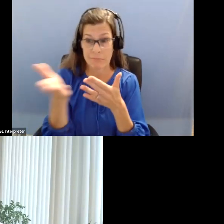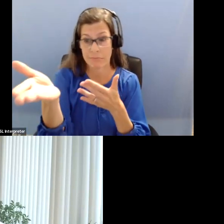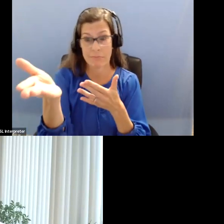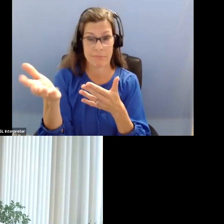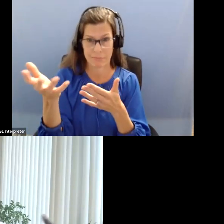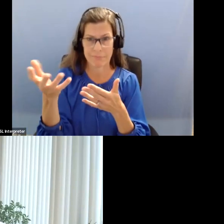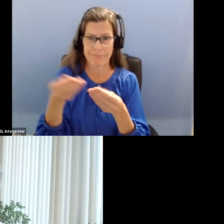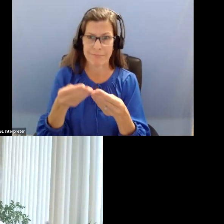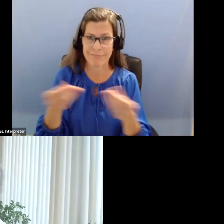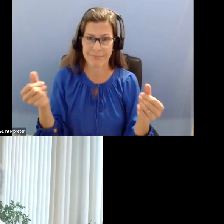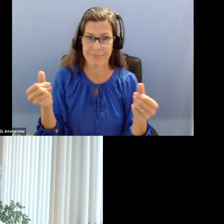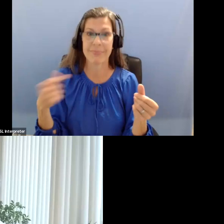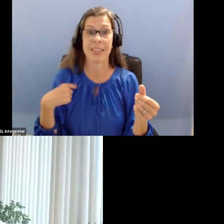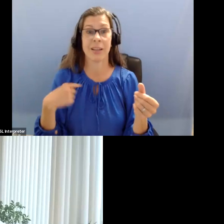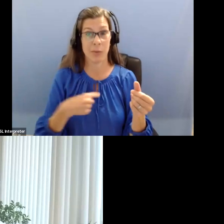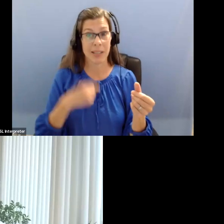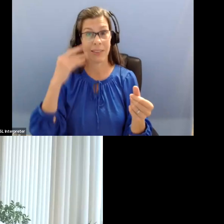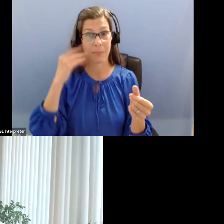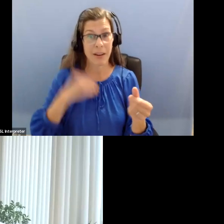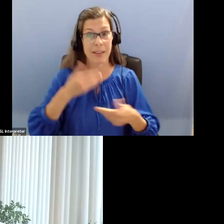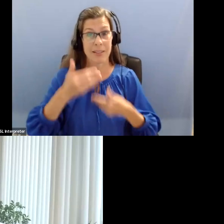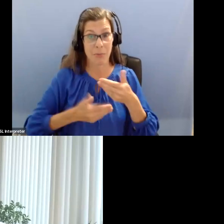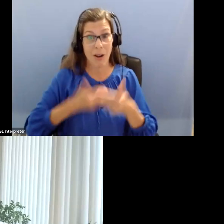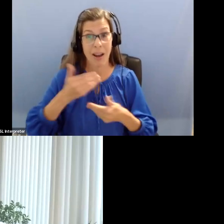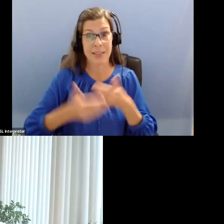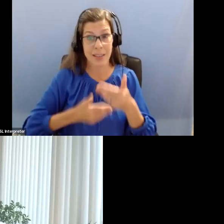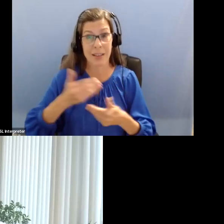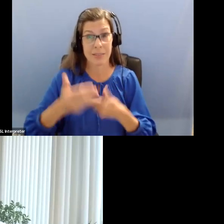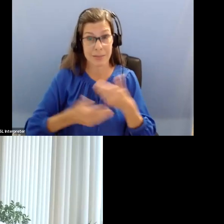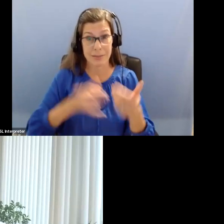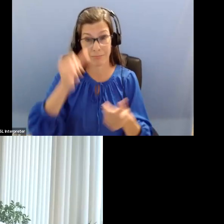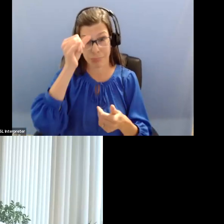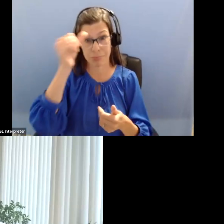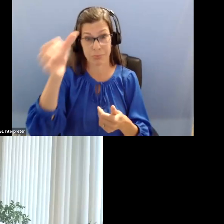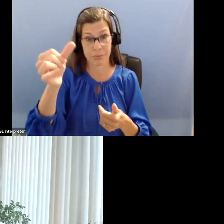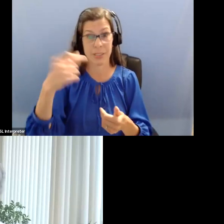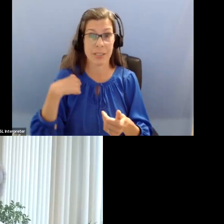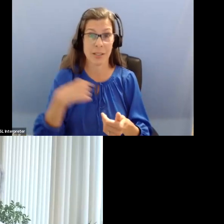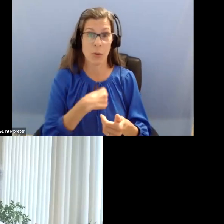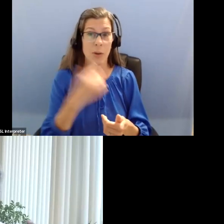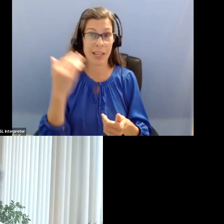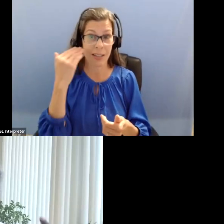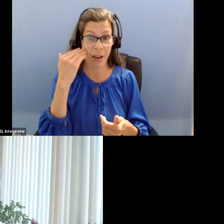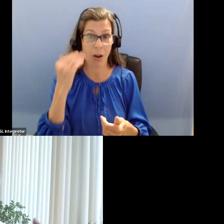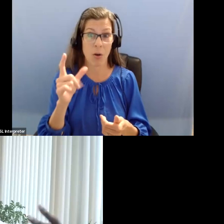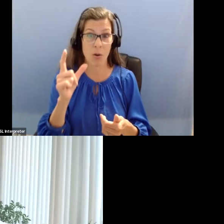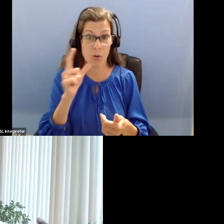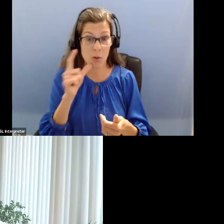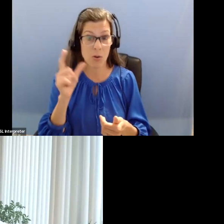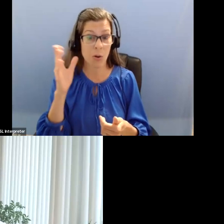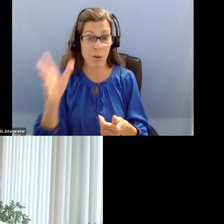enough that we do know something about the audience that we have convened. And so being able to sort of help people